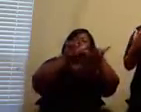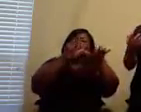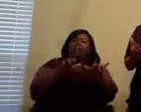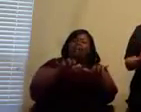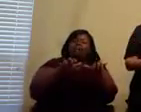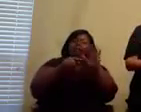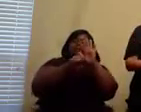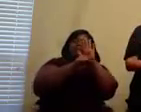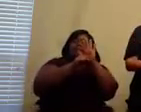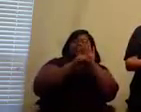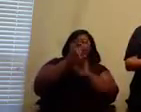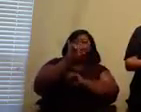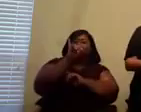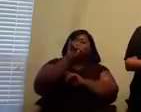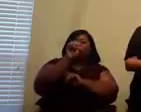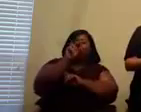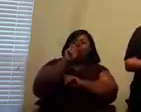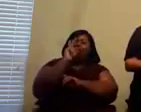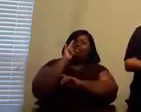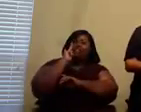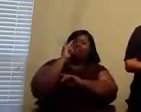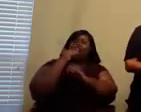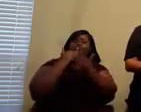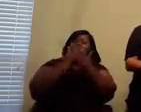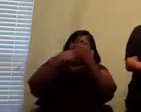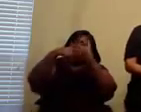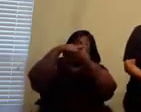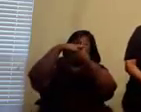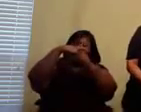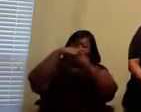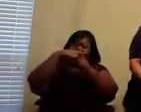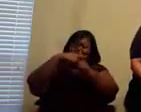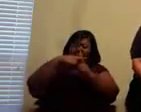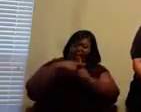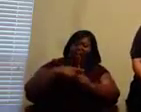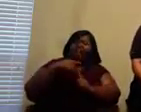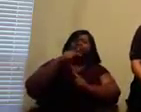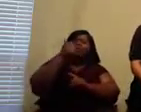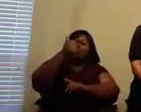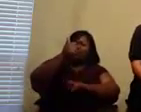and you'll see all the benefits that go along with negative ions.